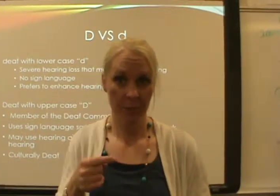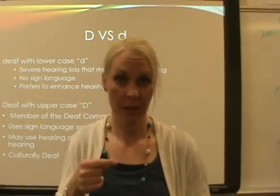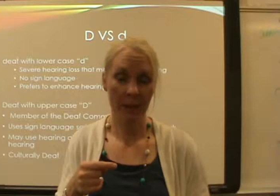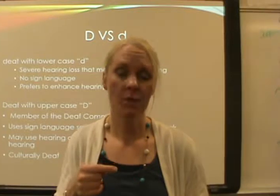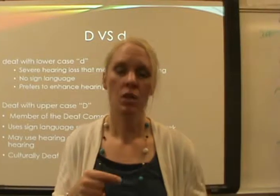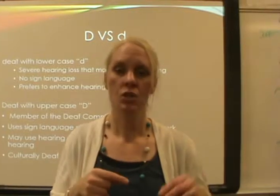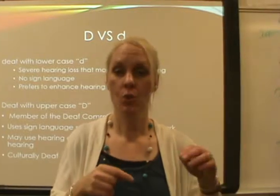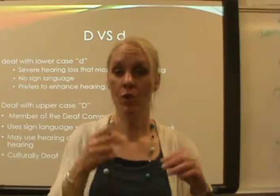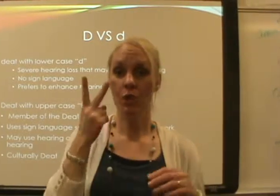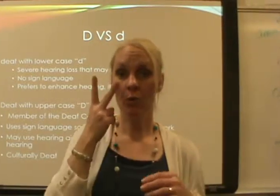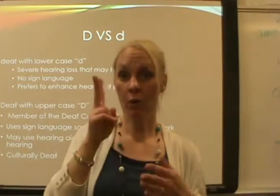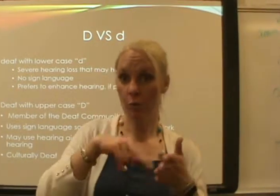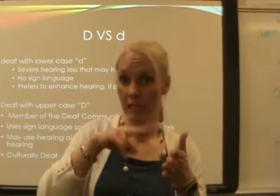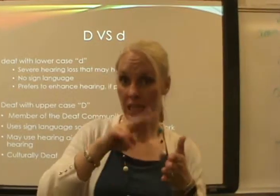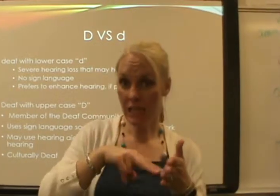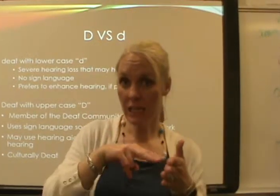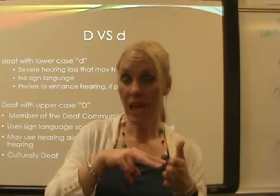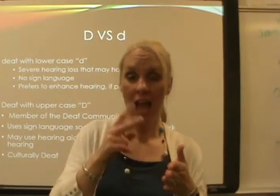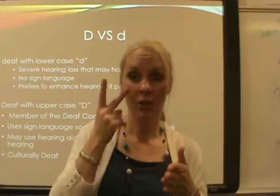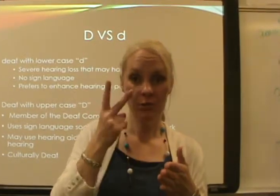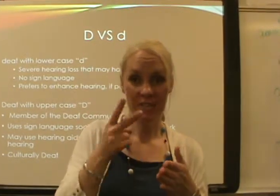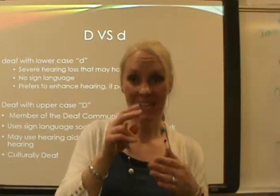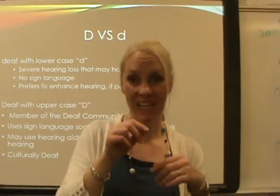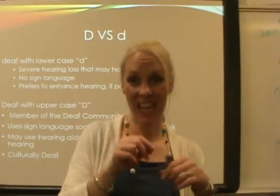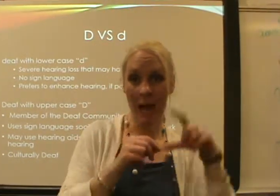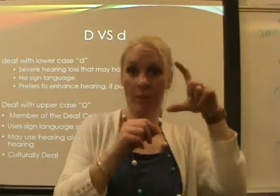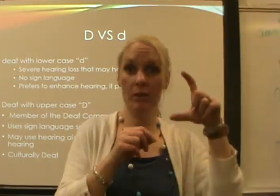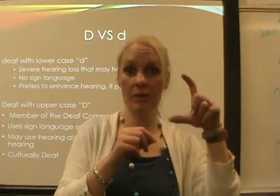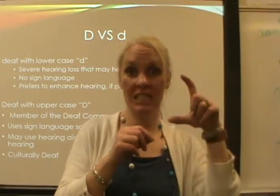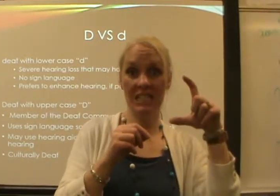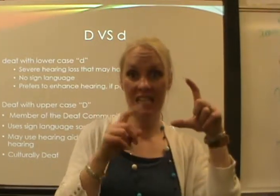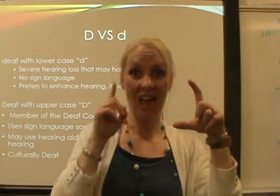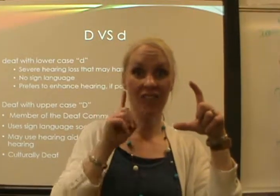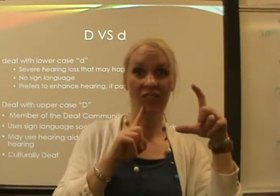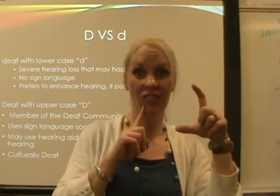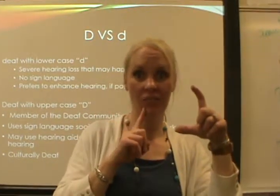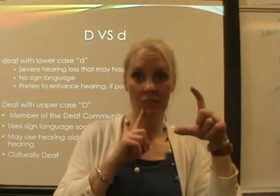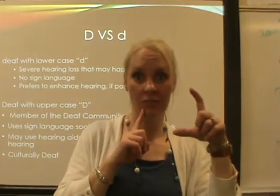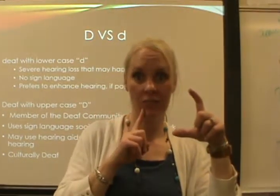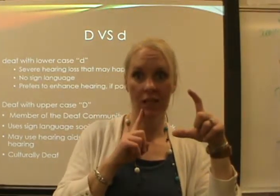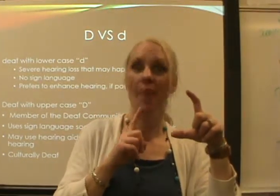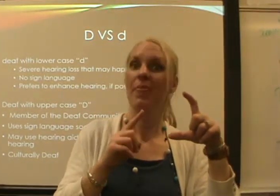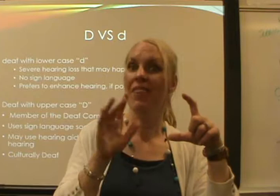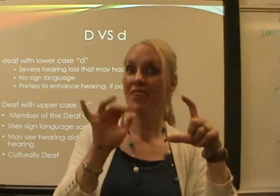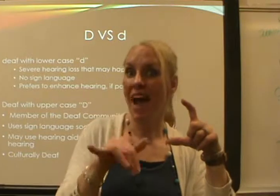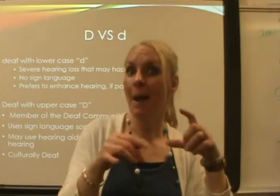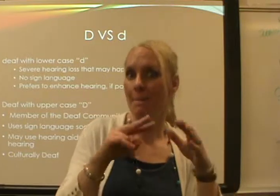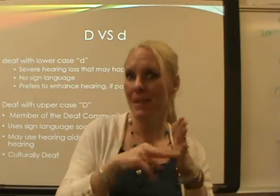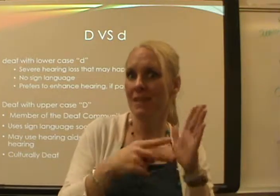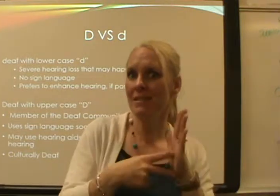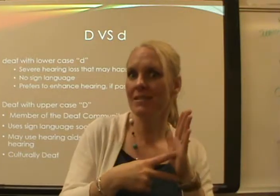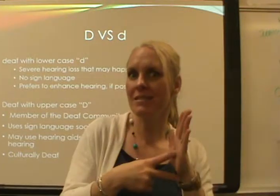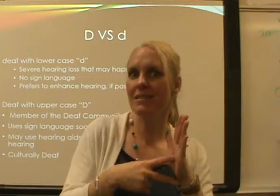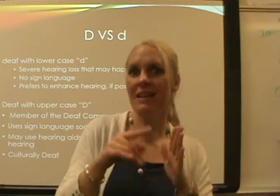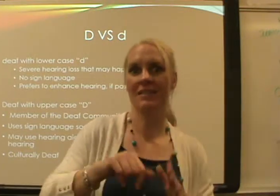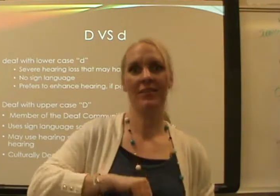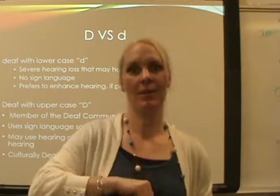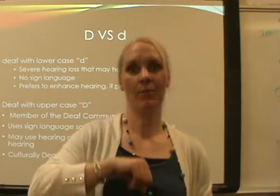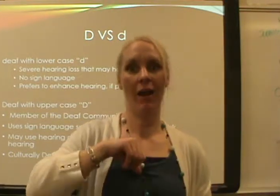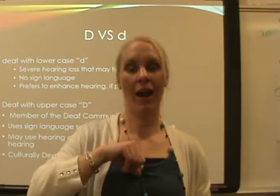Okay, so when you are reading and you see capital D deaf, then that means that is a very